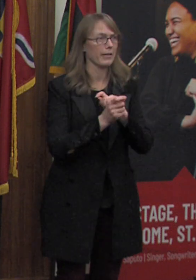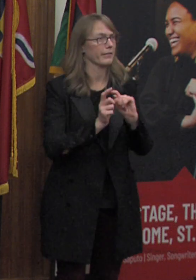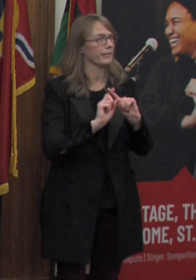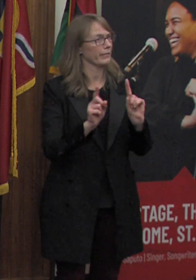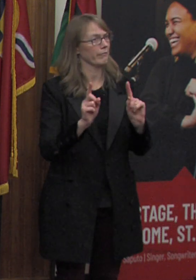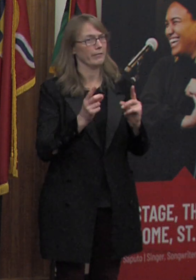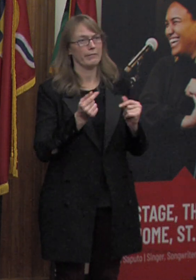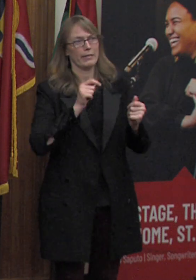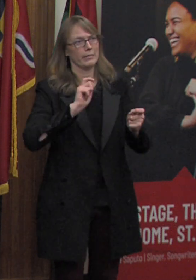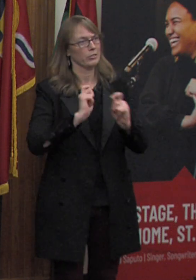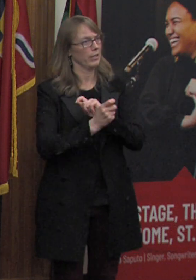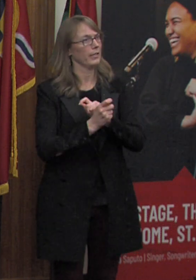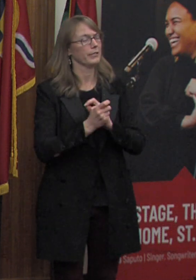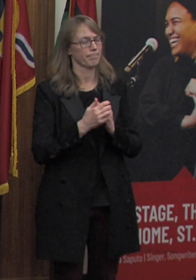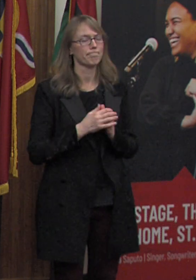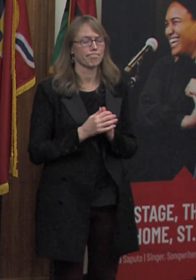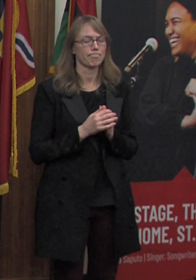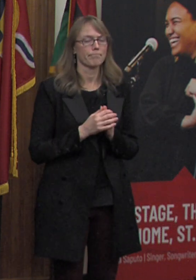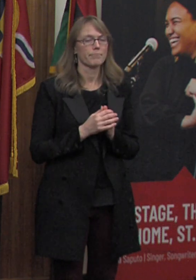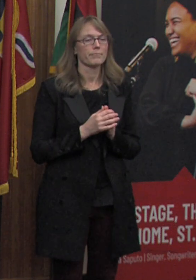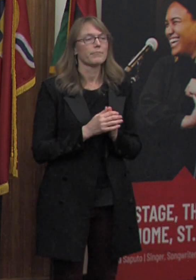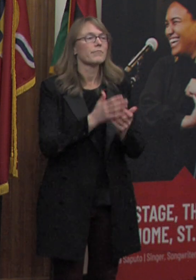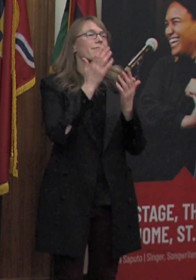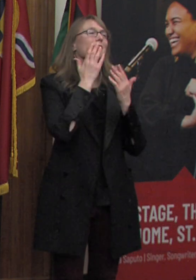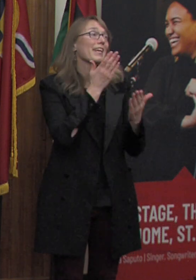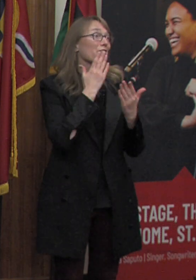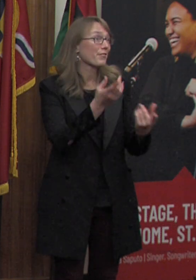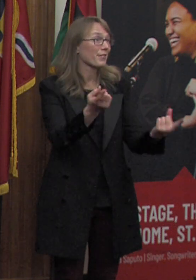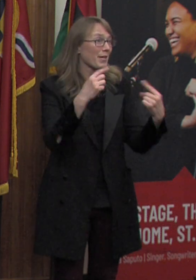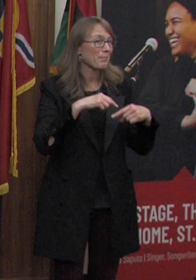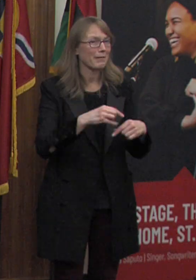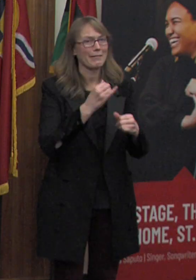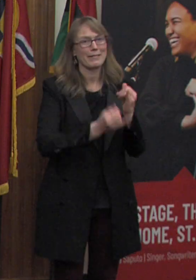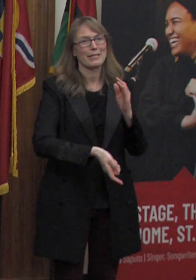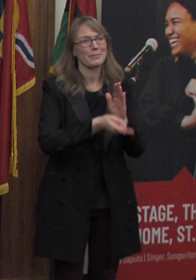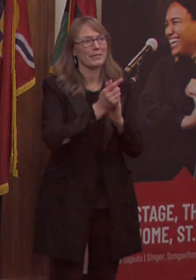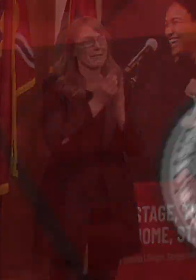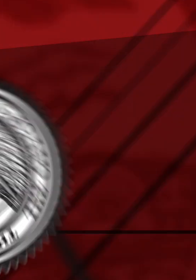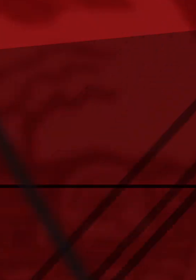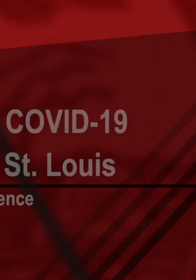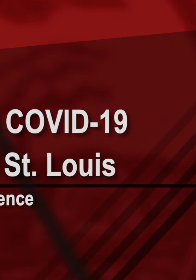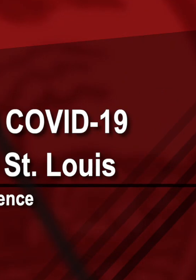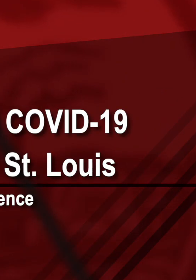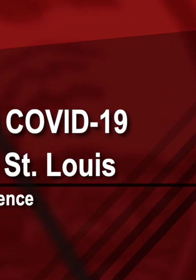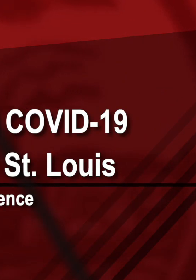All right, thanks, guys. Thank you all for coming on short notice. Thank you.